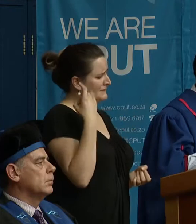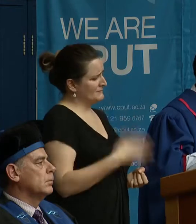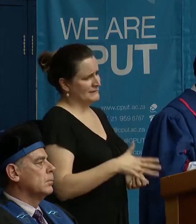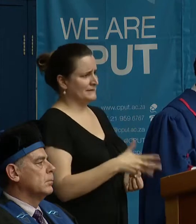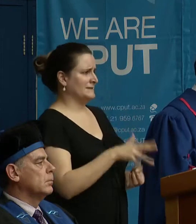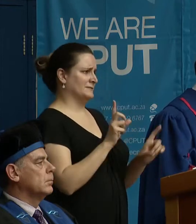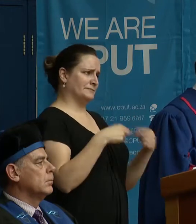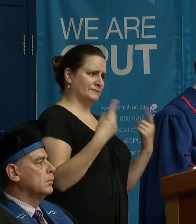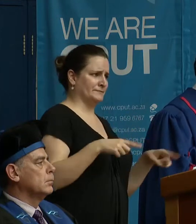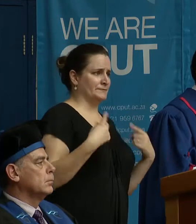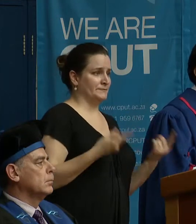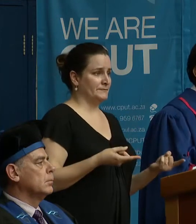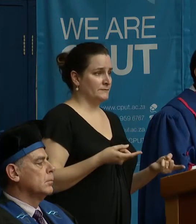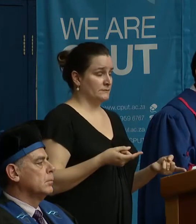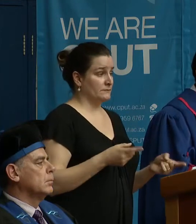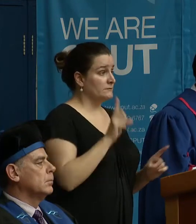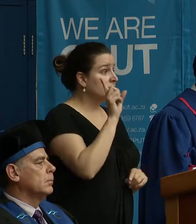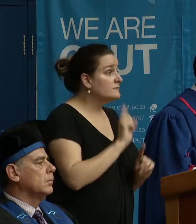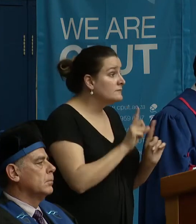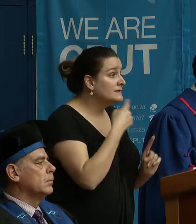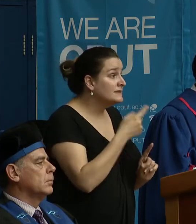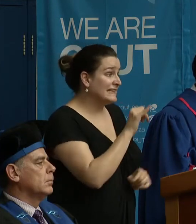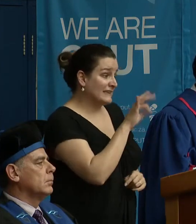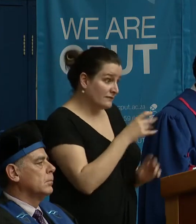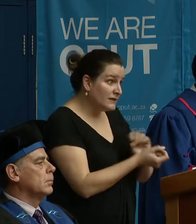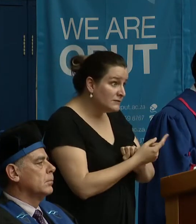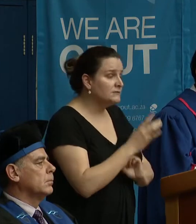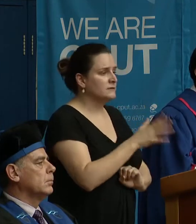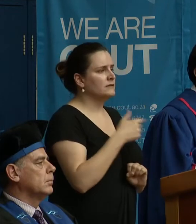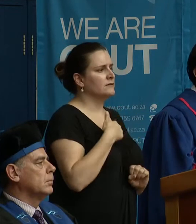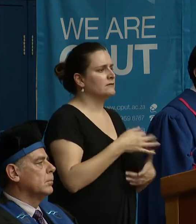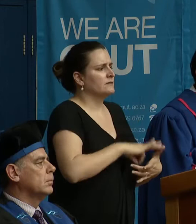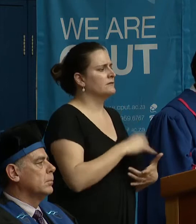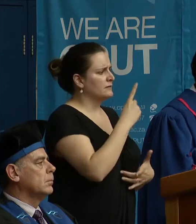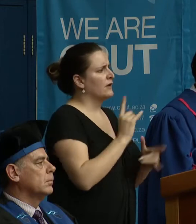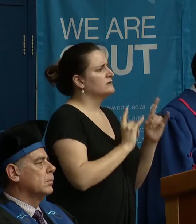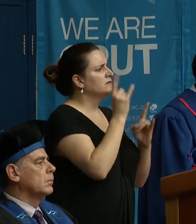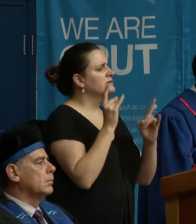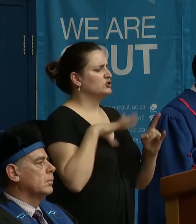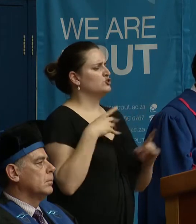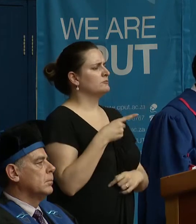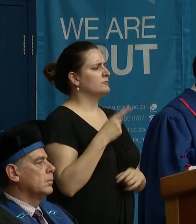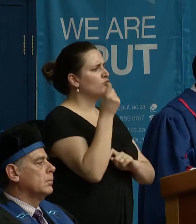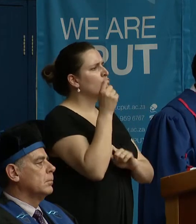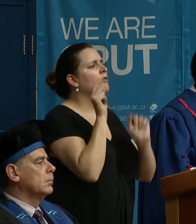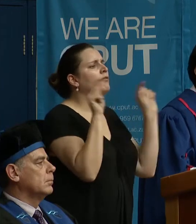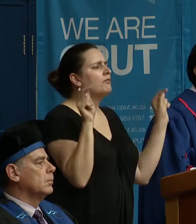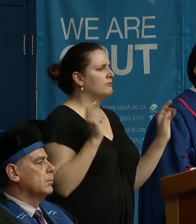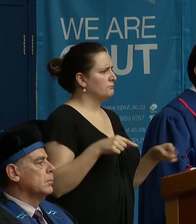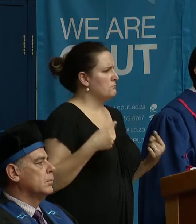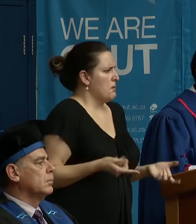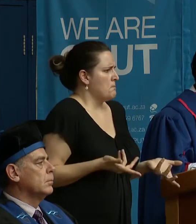etc. They said that if it happened, it would only benefit schools in the urban areas and would not touch the rural areas. The reality is that